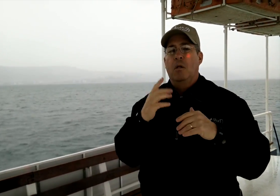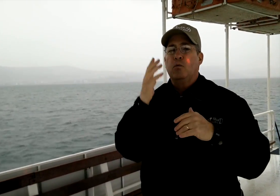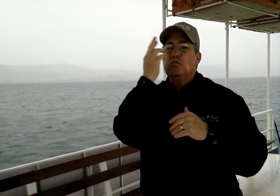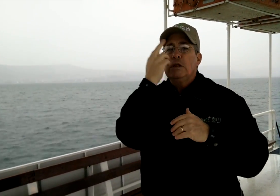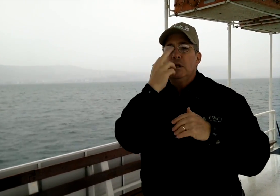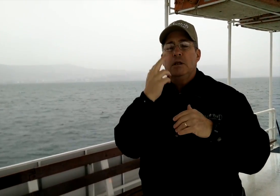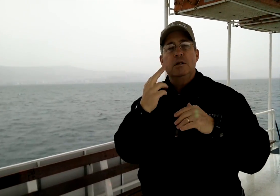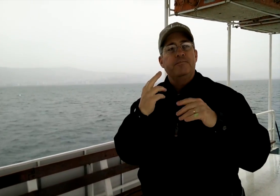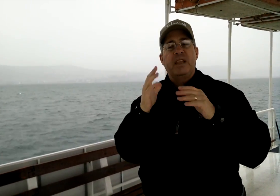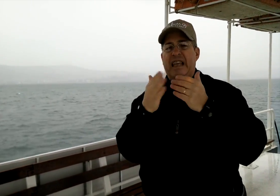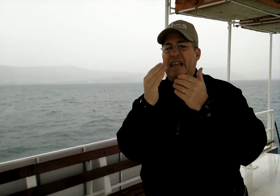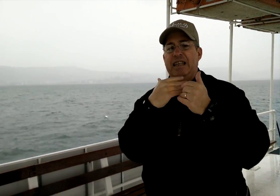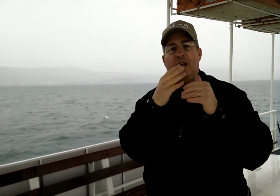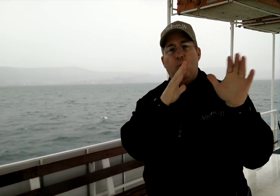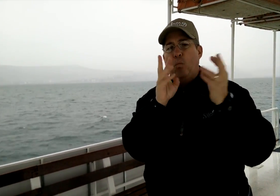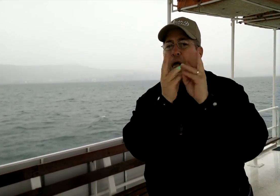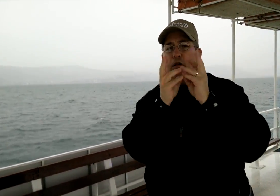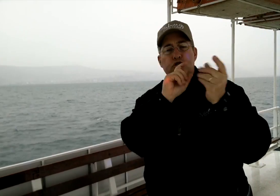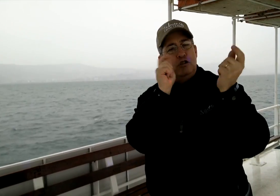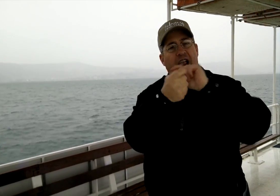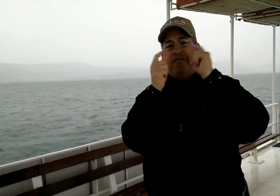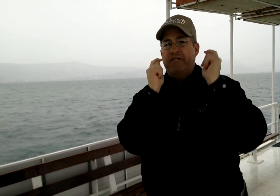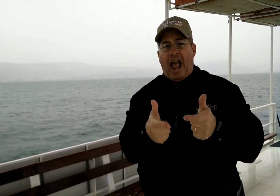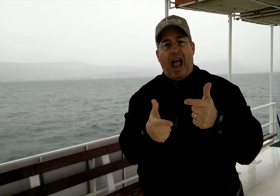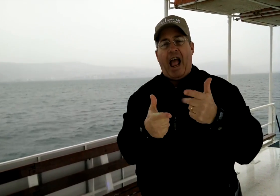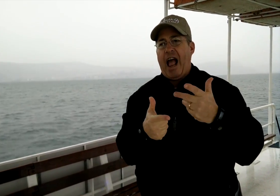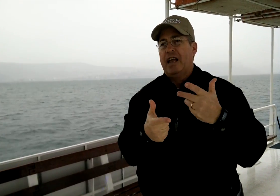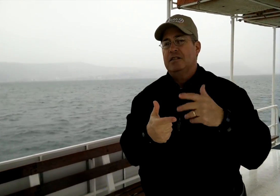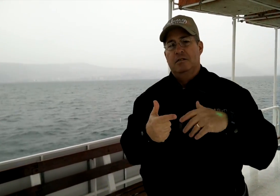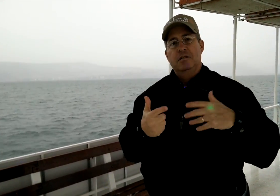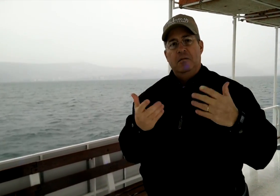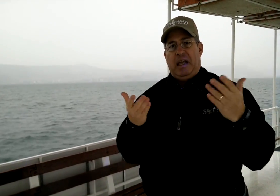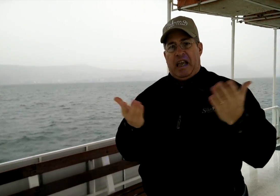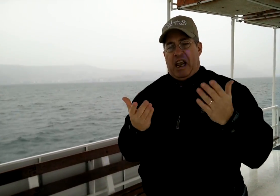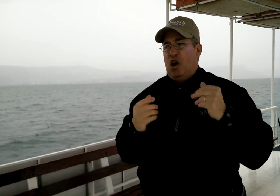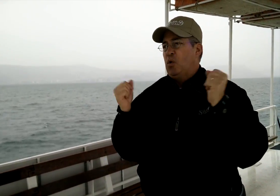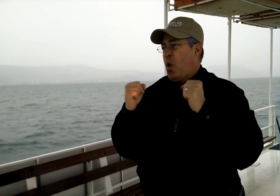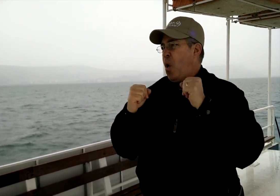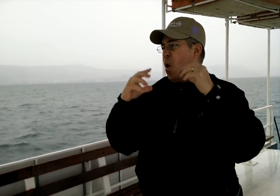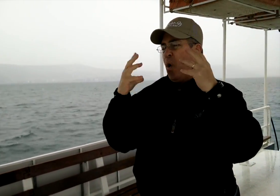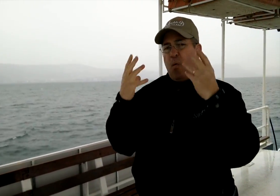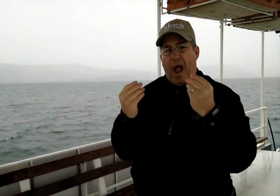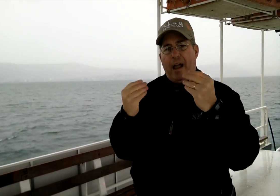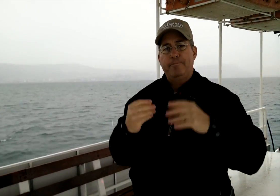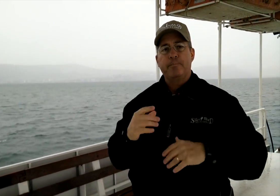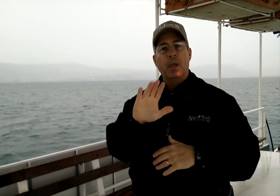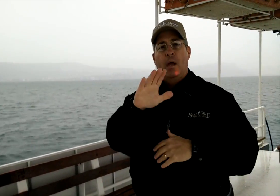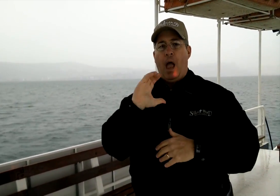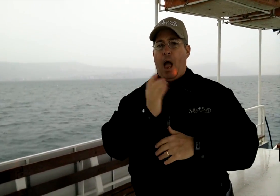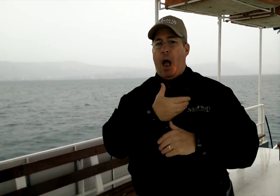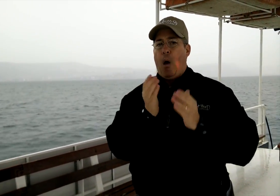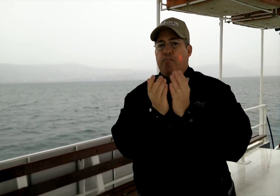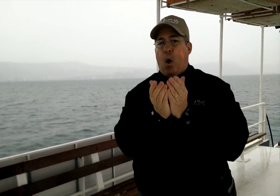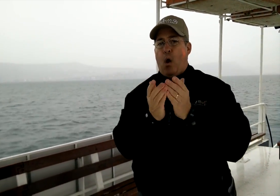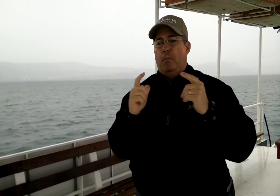in depth, and so that is possibly the reason the weather can change so fast here. It's cold and wet